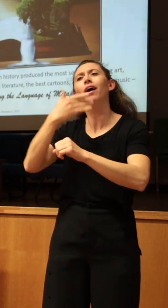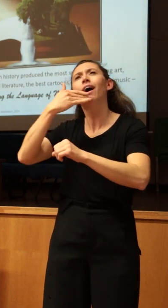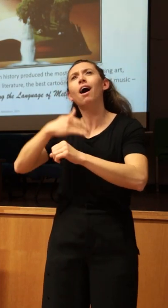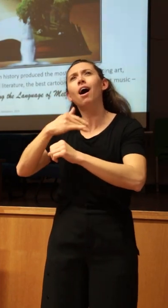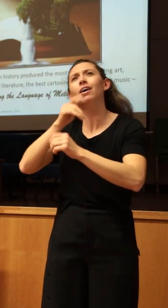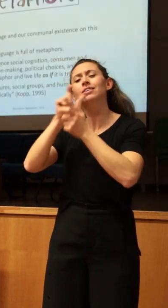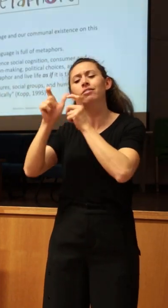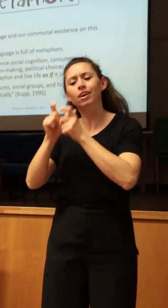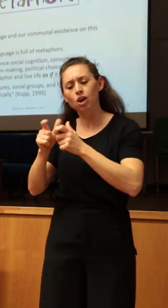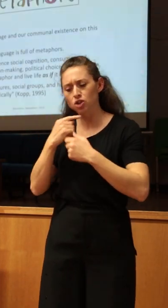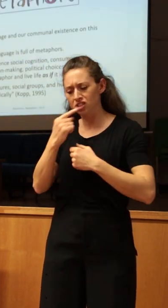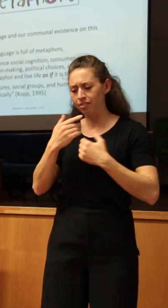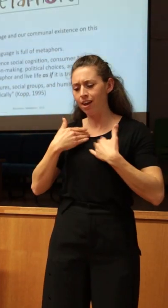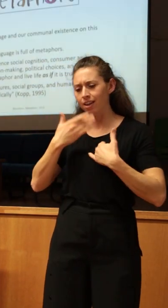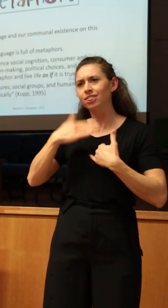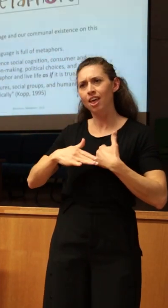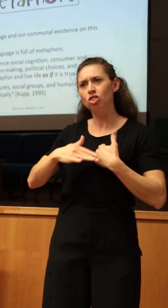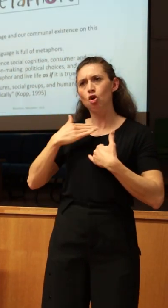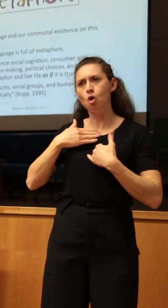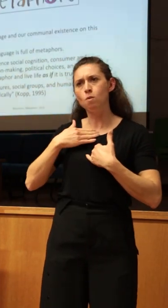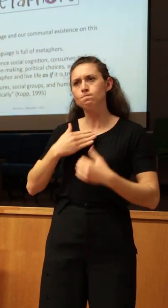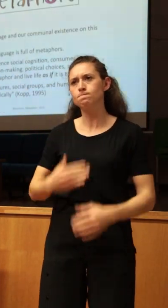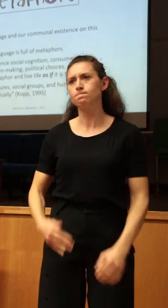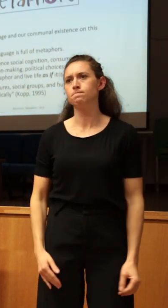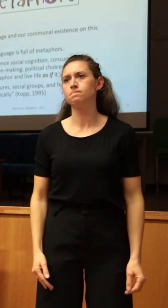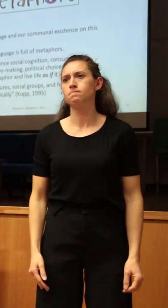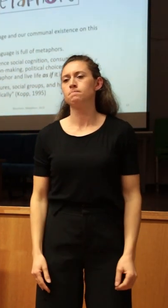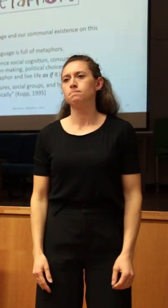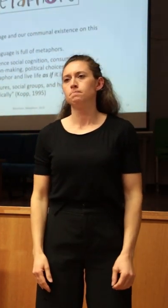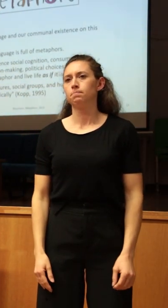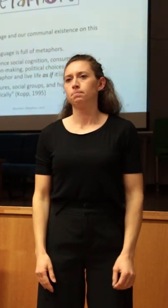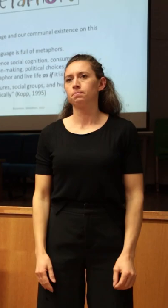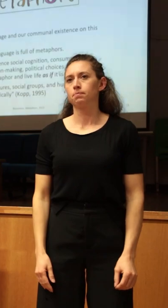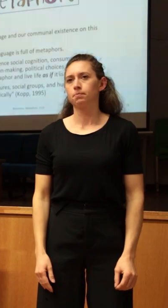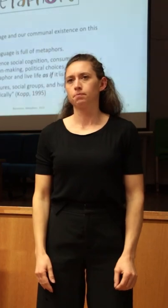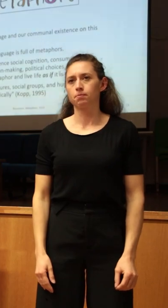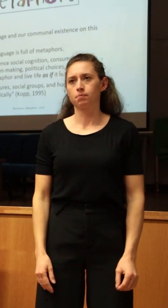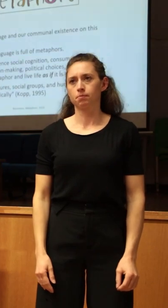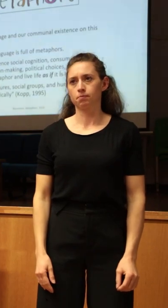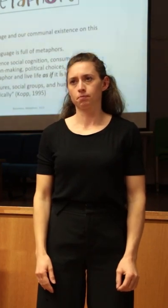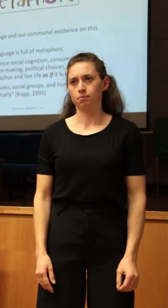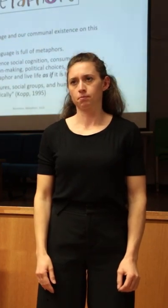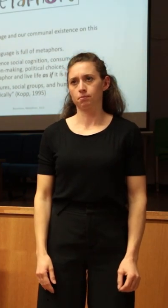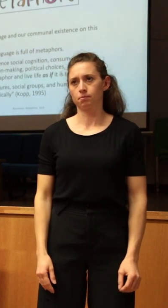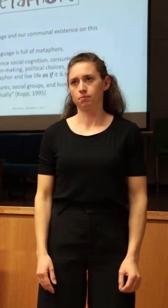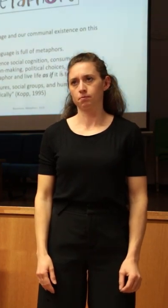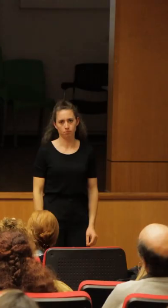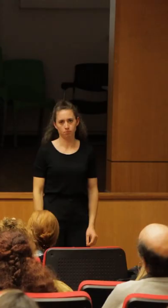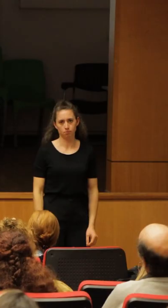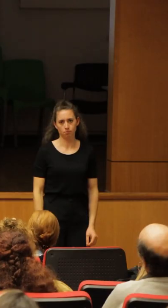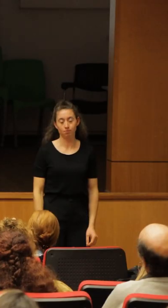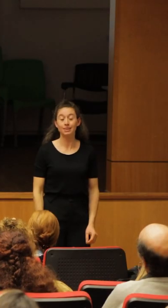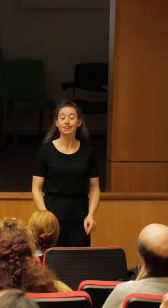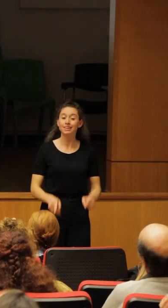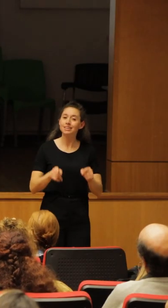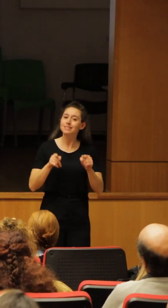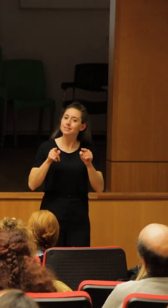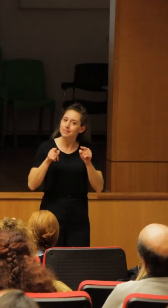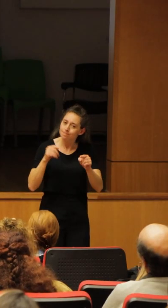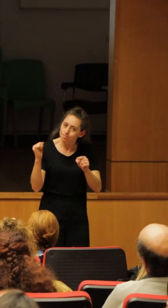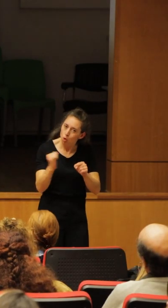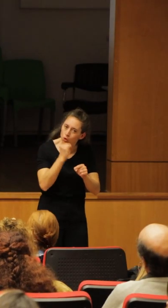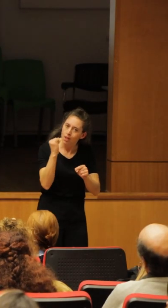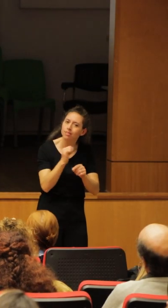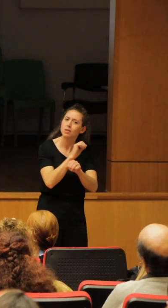para nosotros. And it is important for us to find meaning because we are stuck until we find one. Y es importante